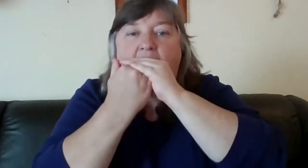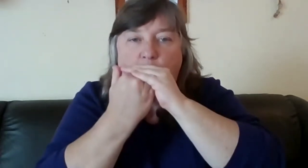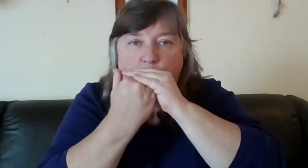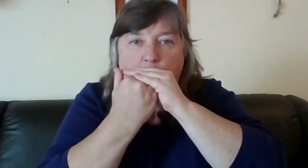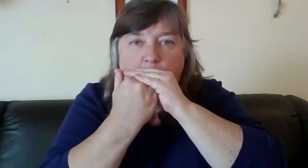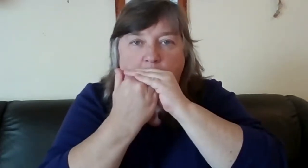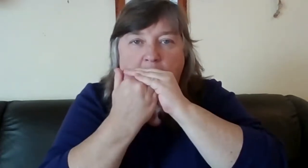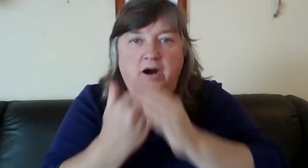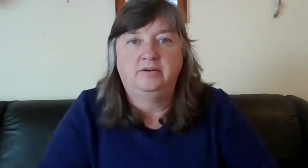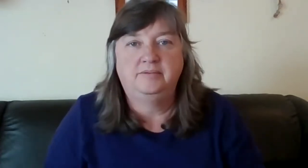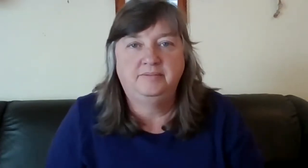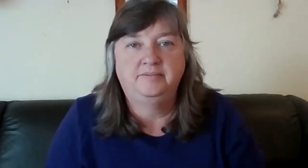home.